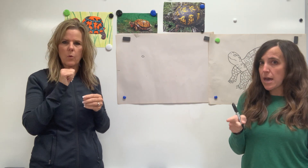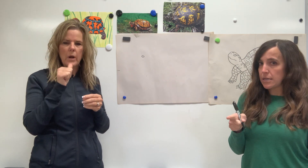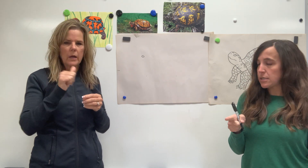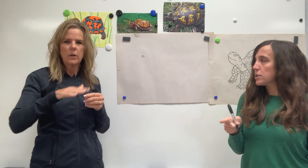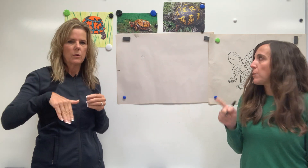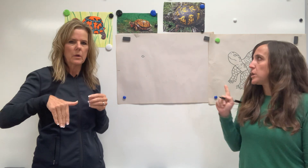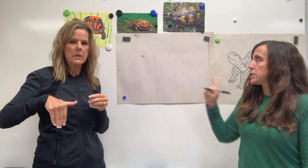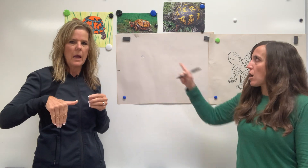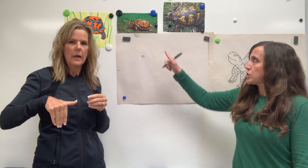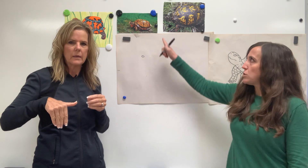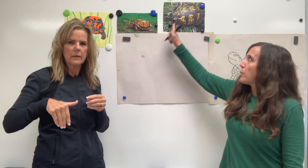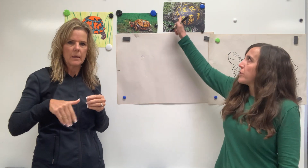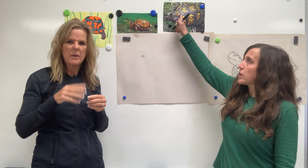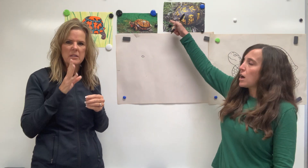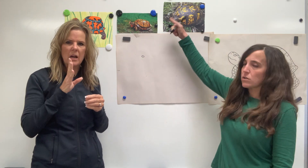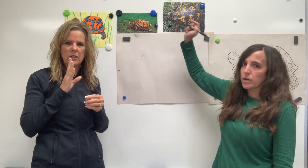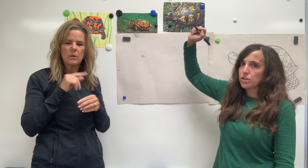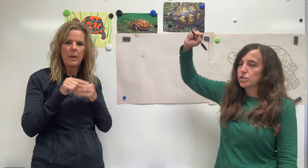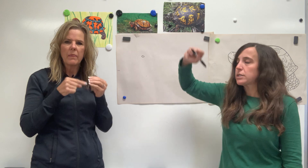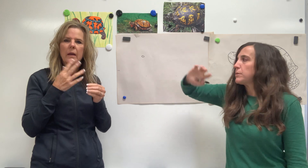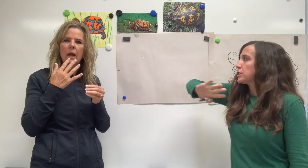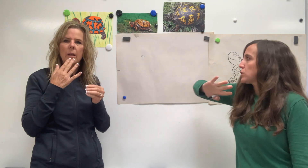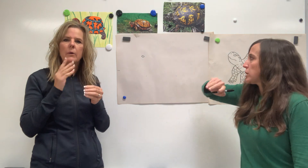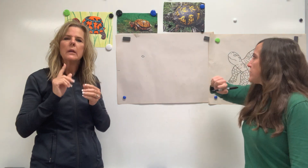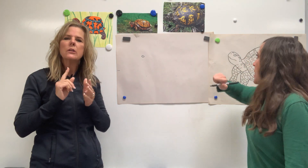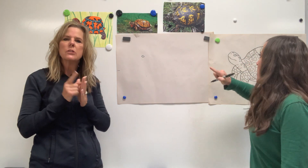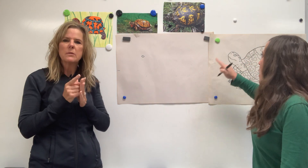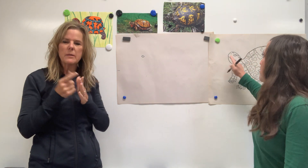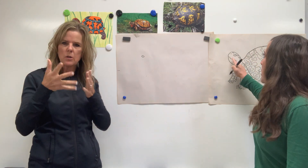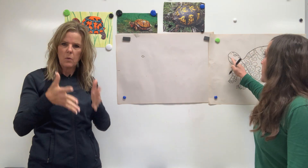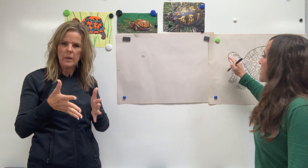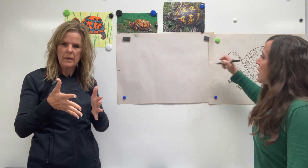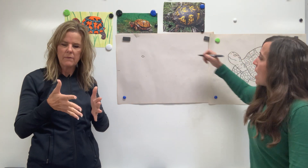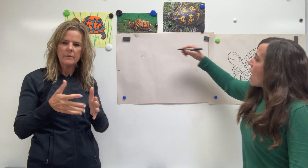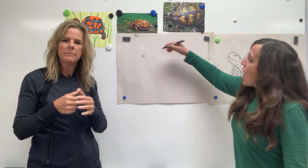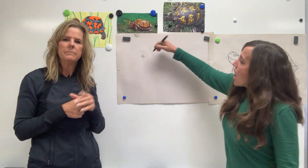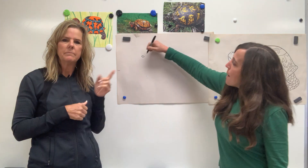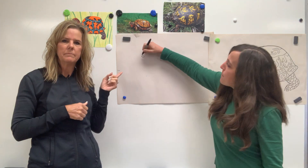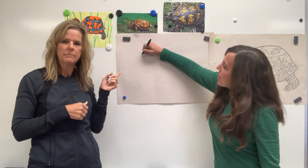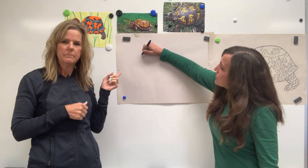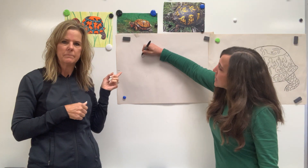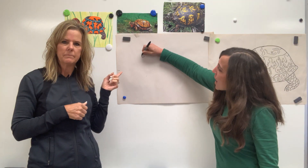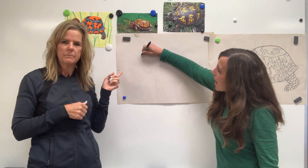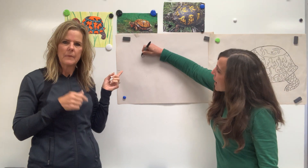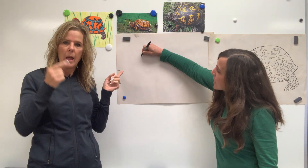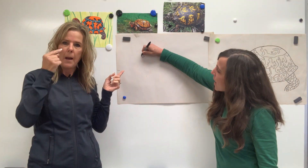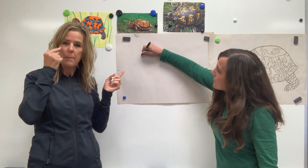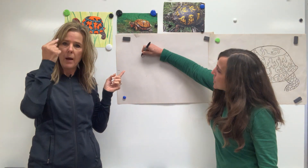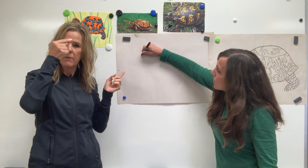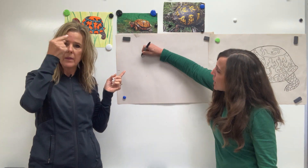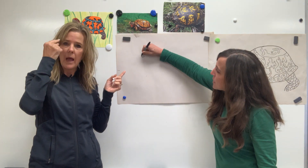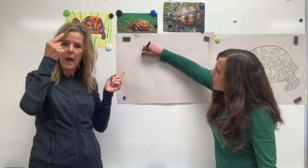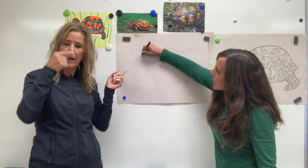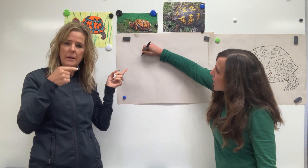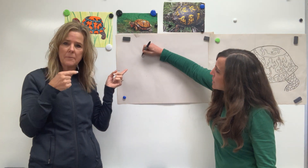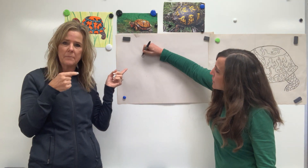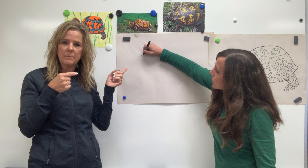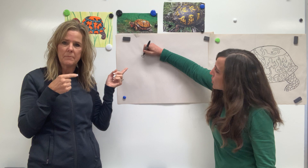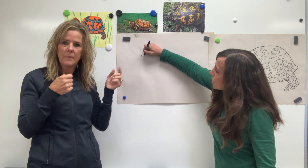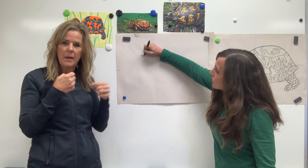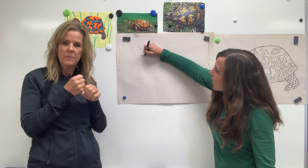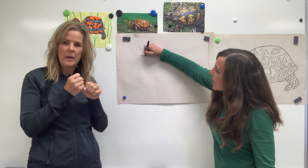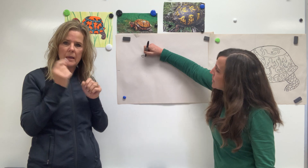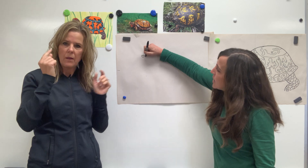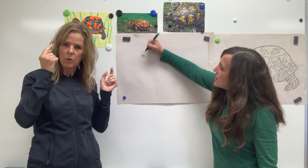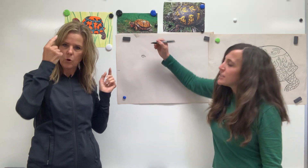quite yet. I'm gonna talk to you about the coloring in just a minute. So leave that eye blank. Above the eye, I'm gonna go ahead and make